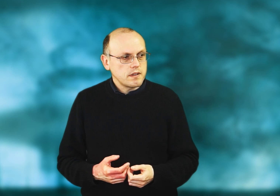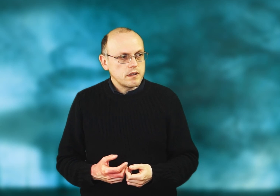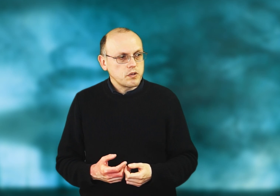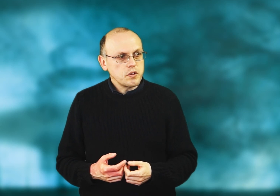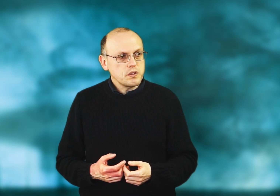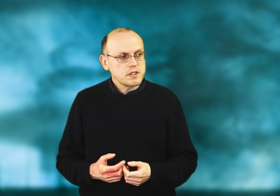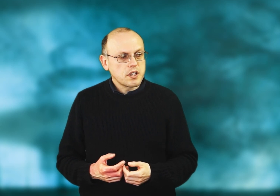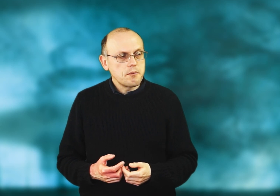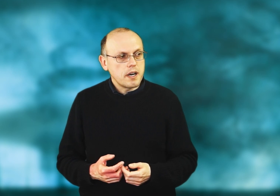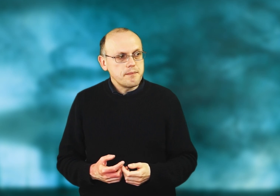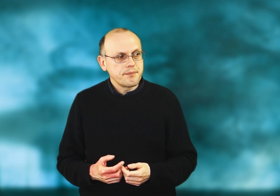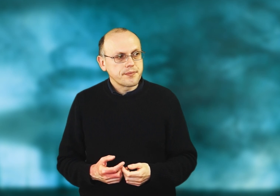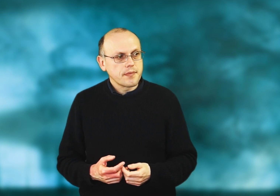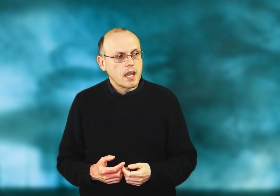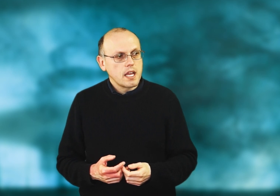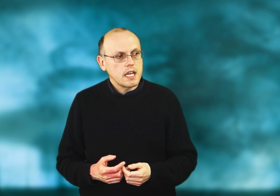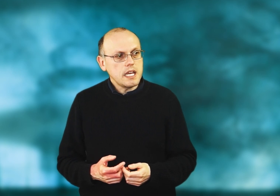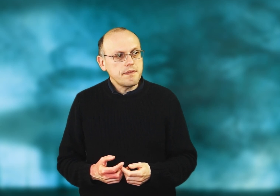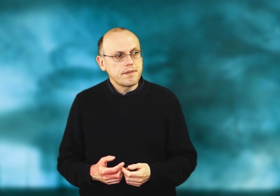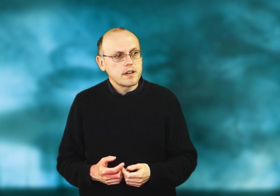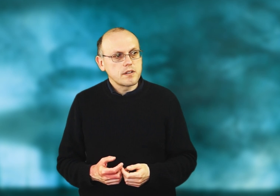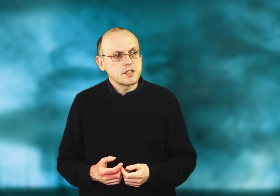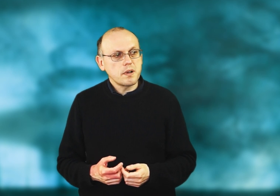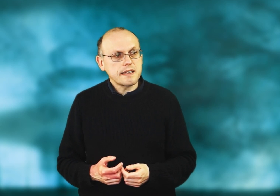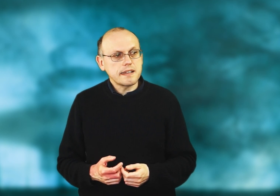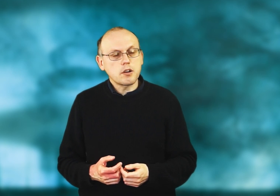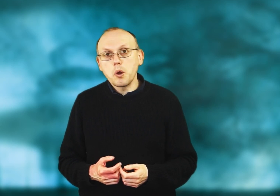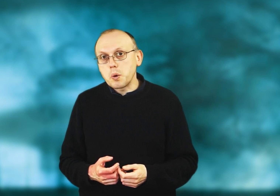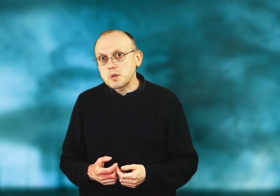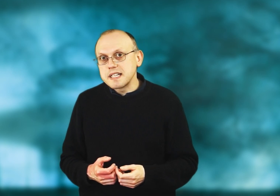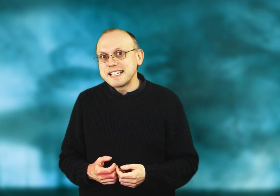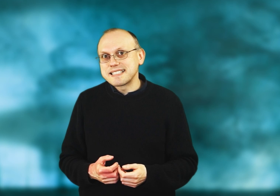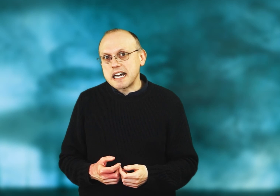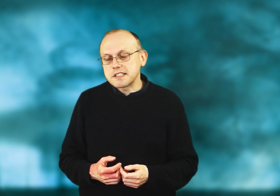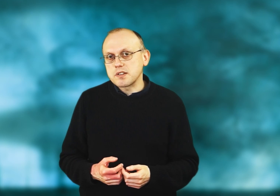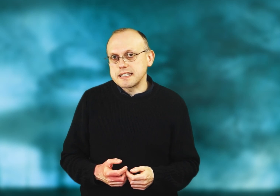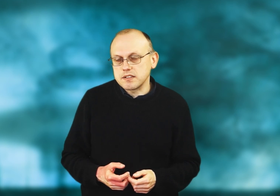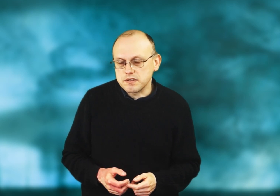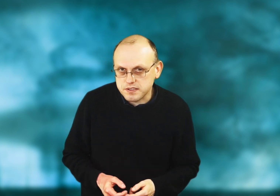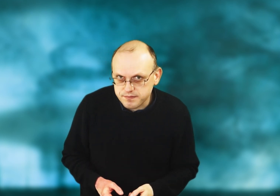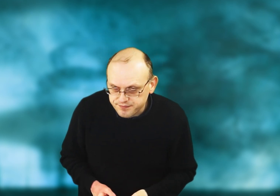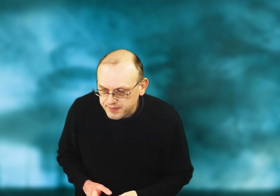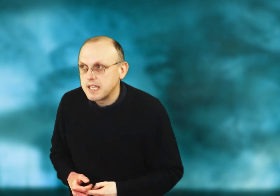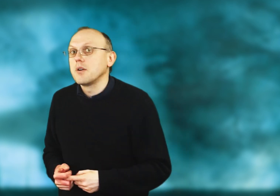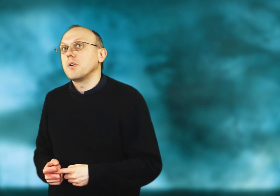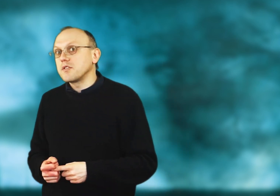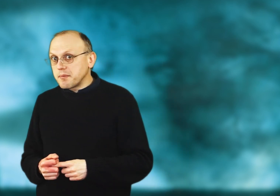you do use a comma if the subordinating clause starts your sentence. What do I mean by